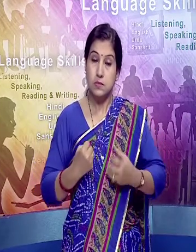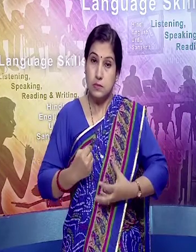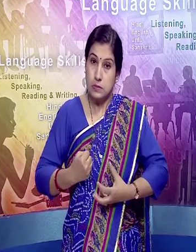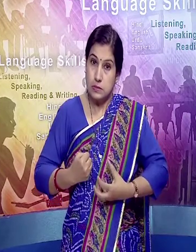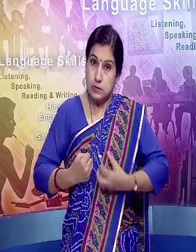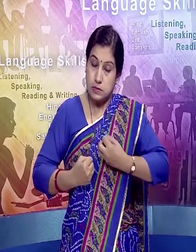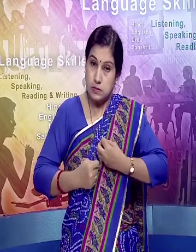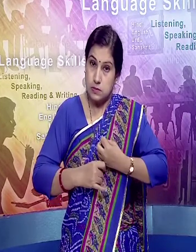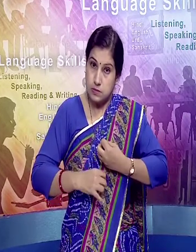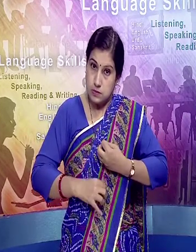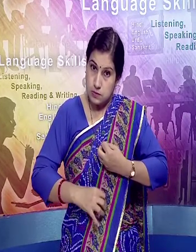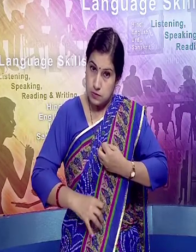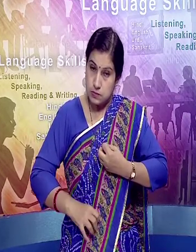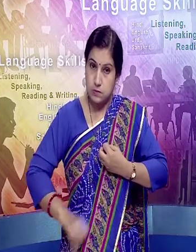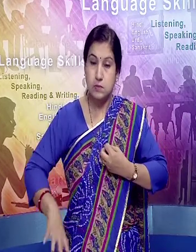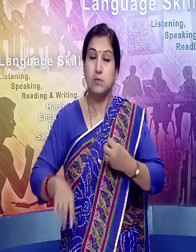and disease-free.